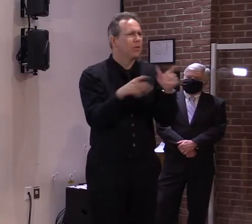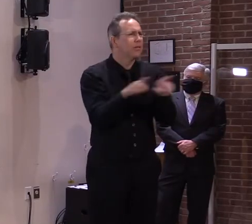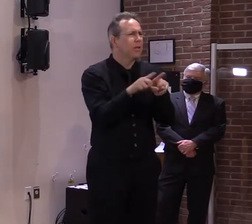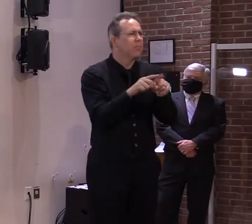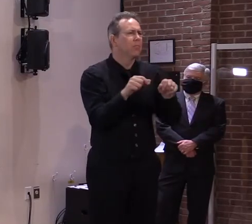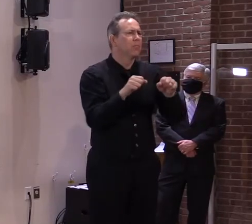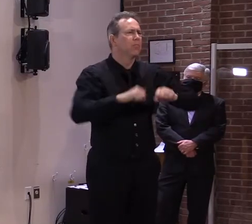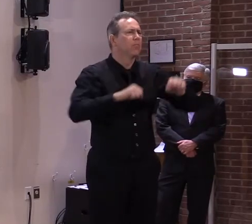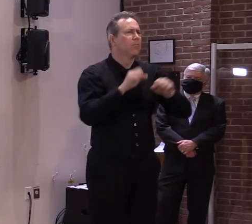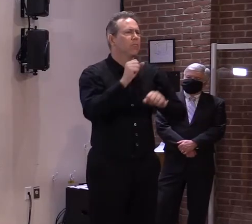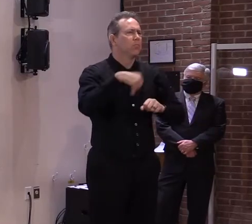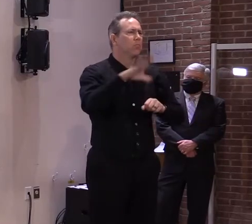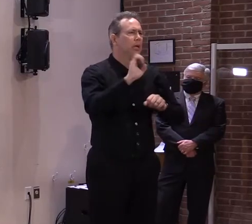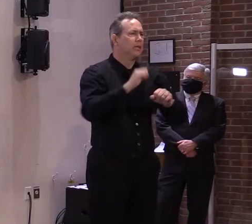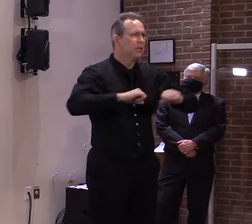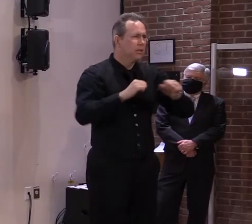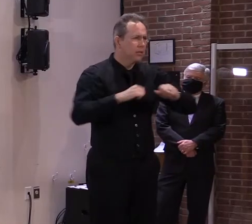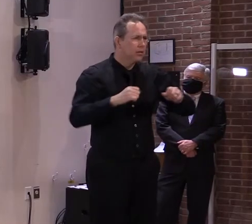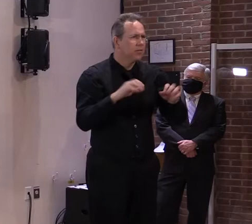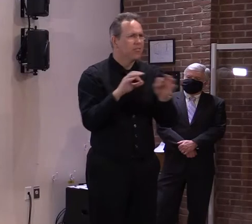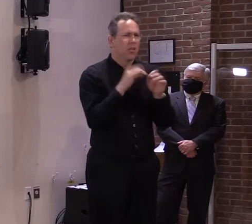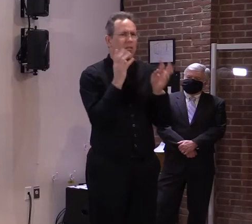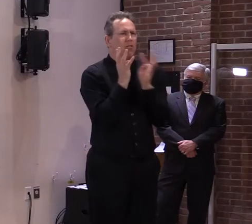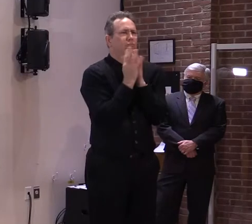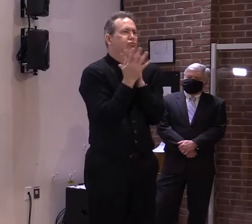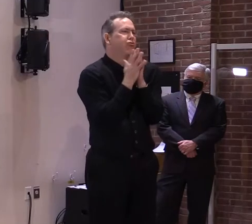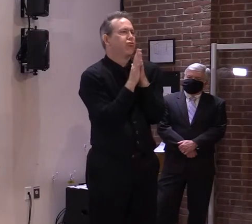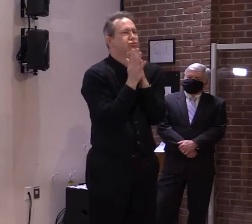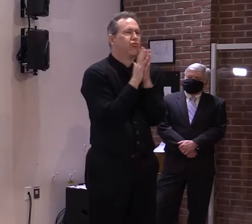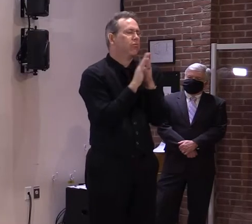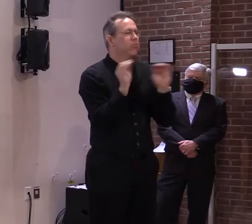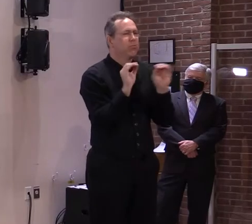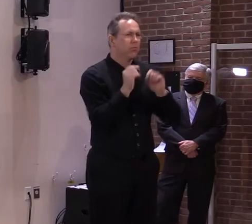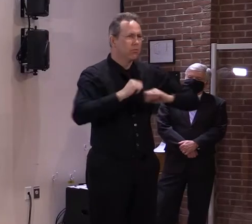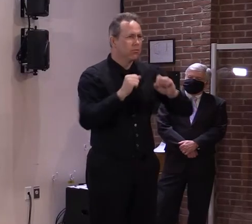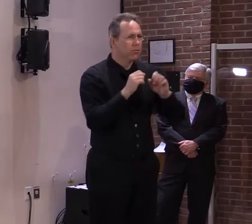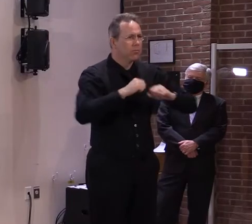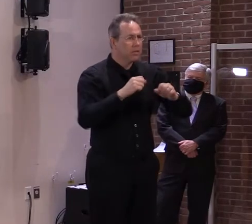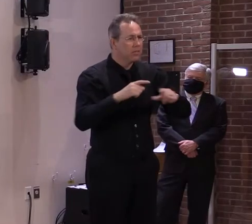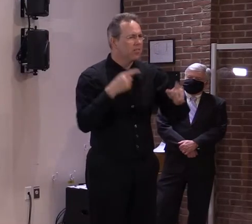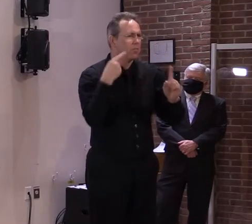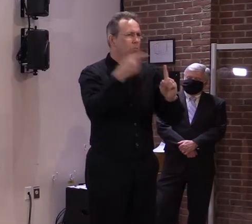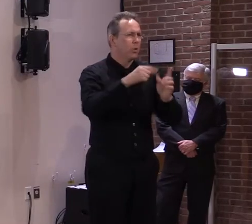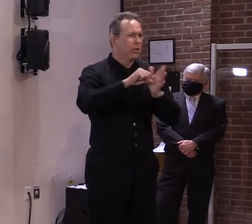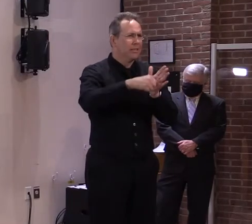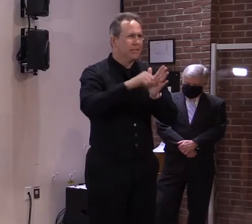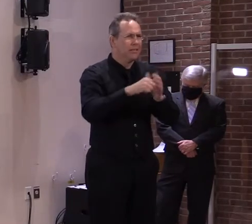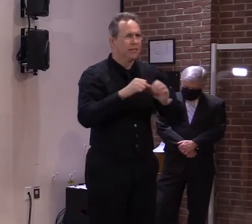I think that we've, again, provided a safe path forward for events in early May.